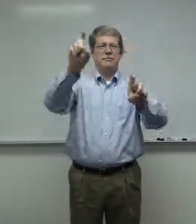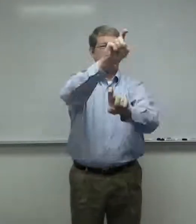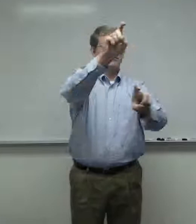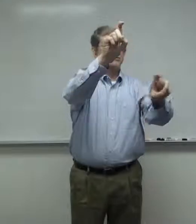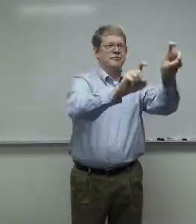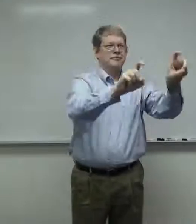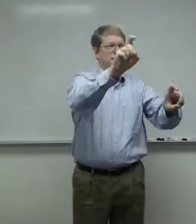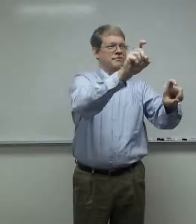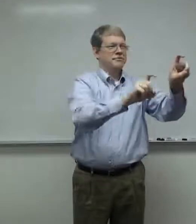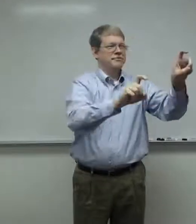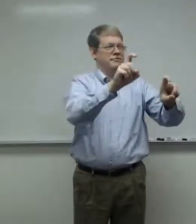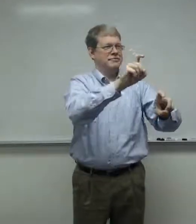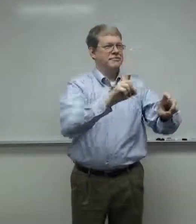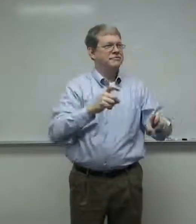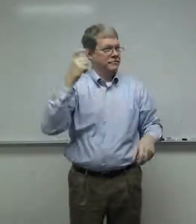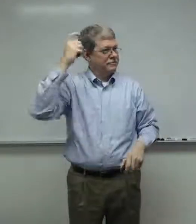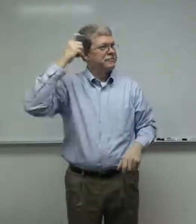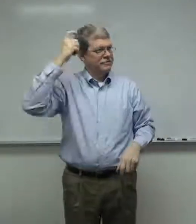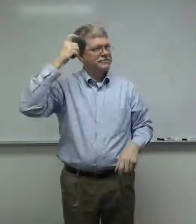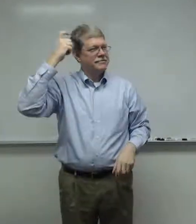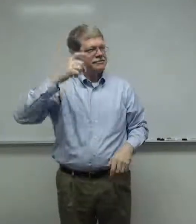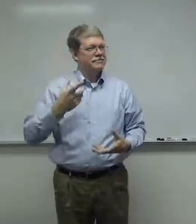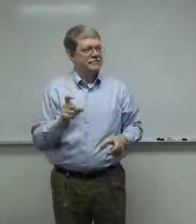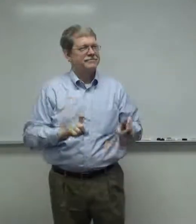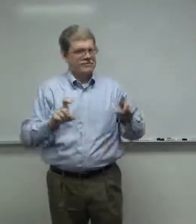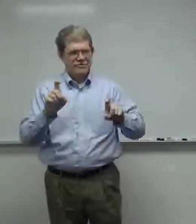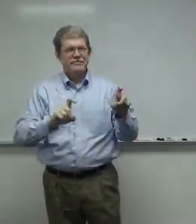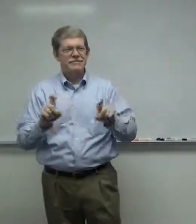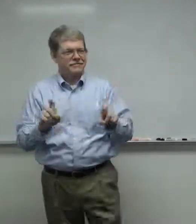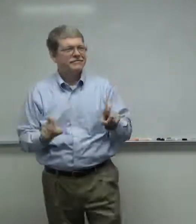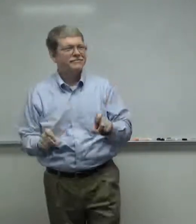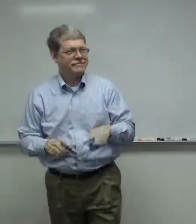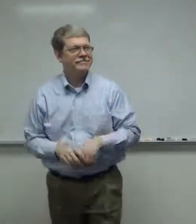Or two cans at one time. Yeah.